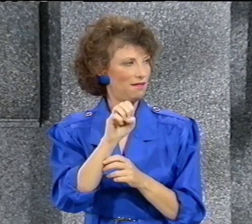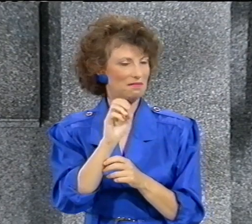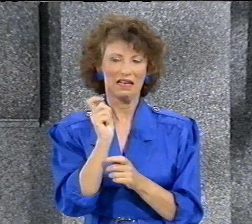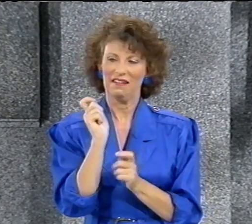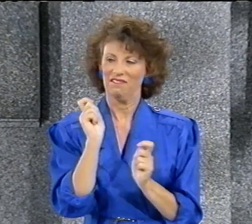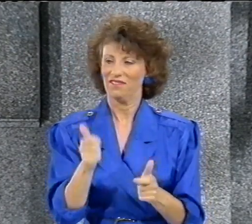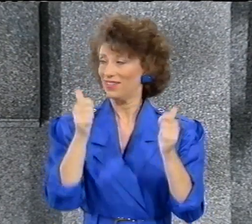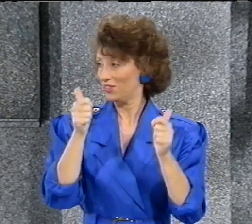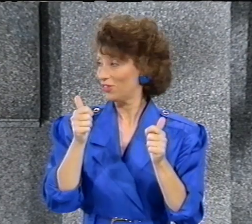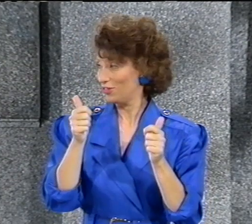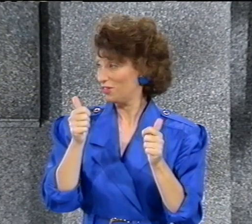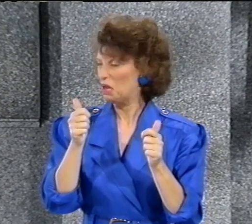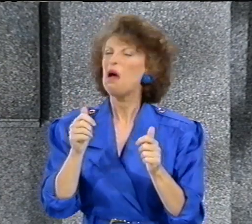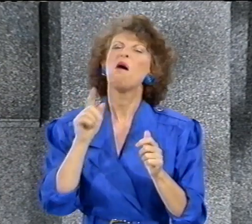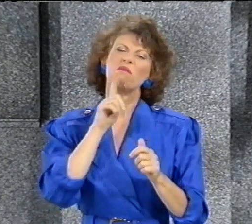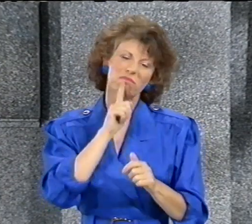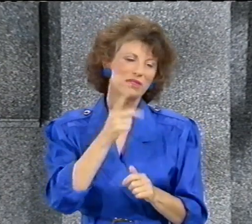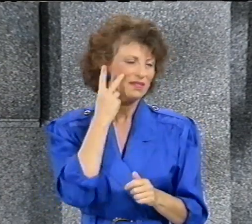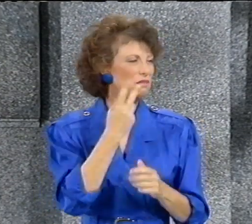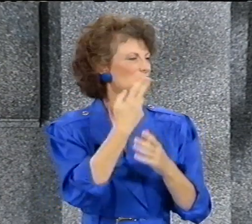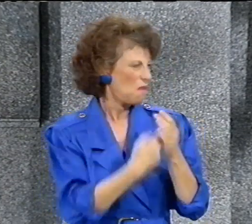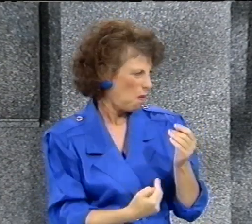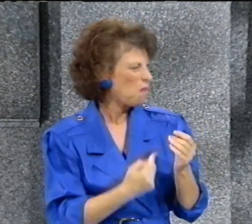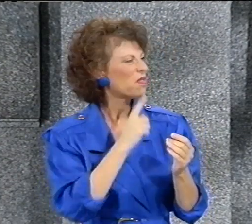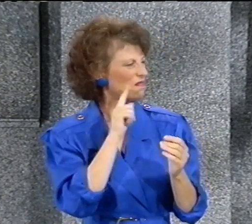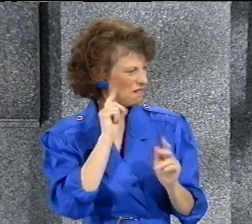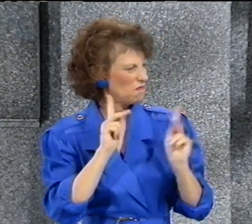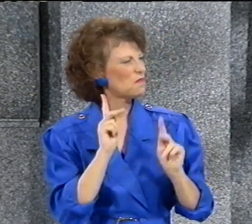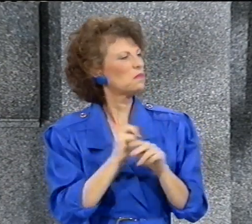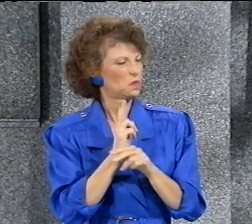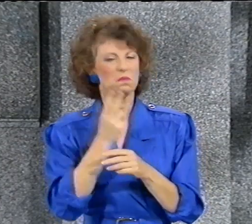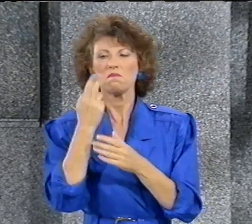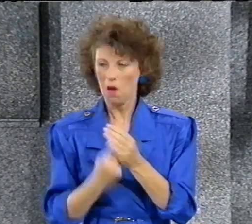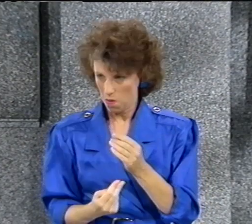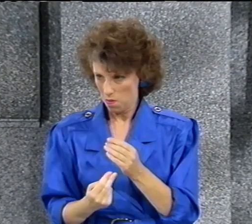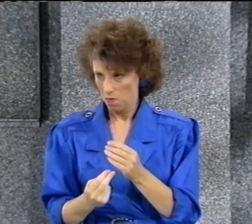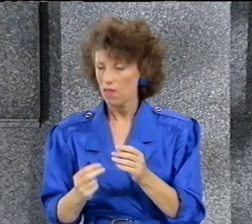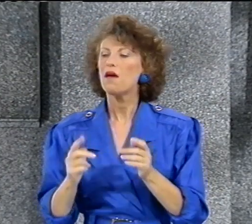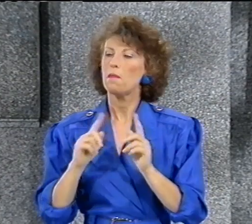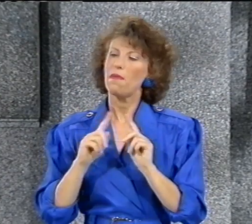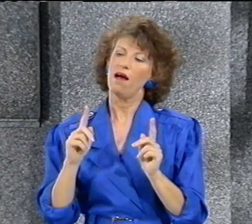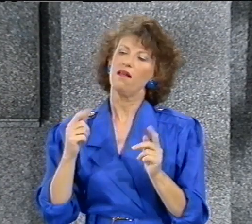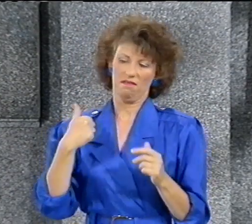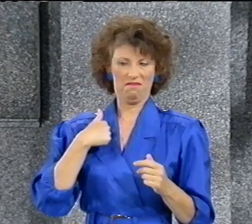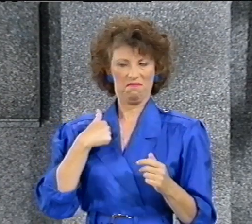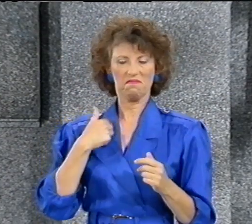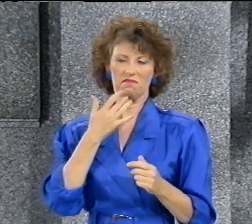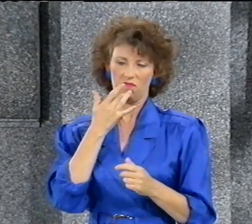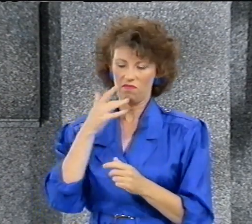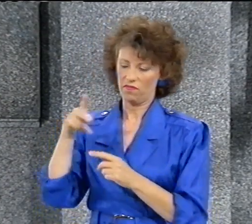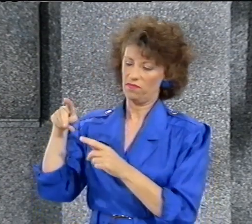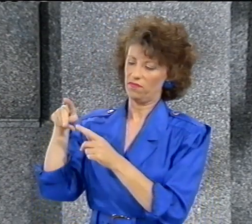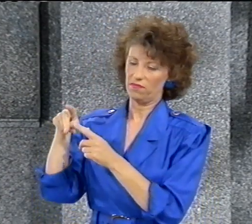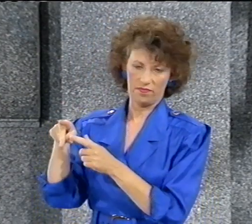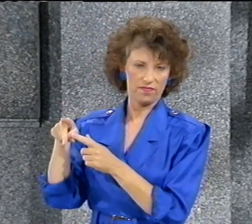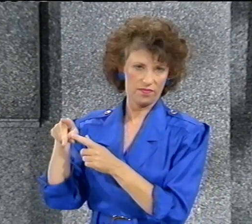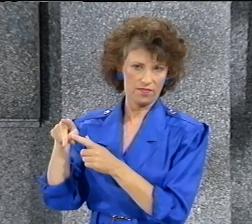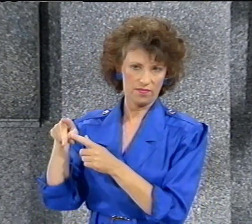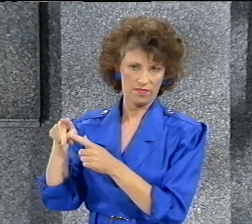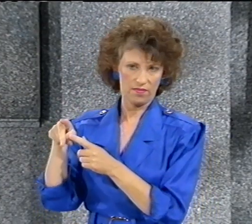double letter. You can use the other shape for P, and then all you have to do is repeat that contact point.